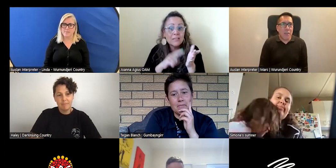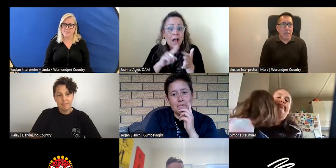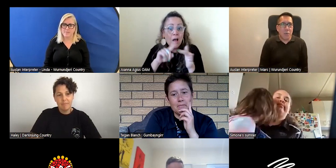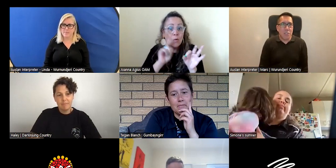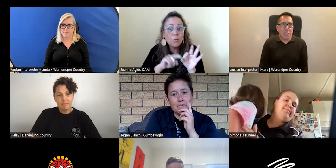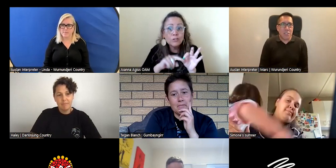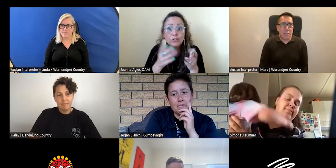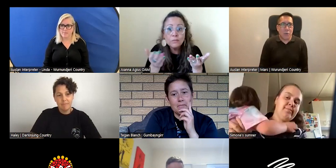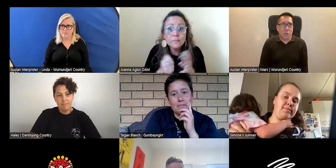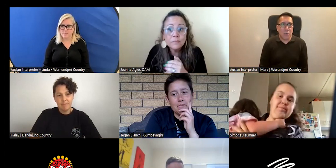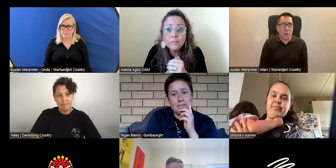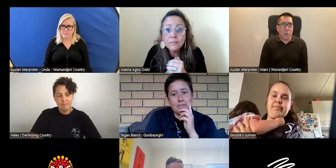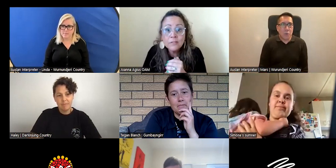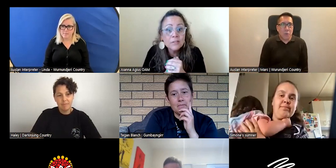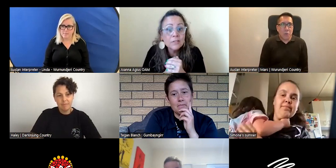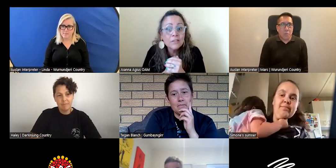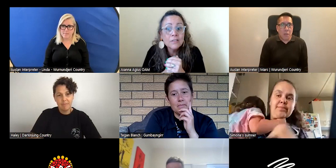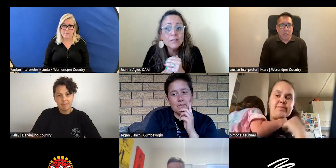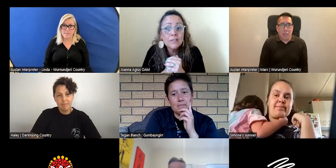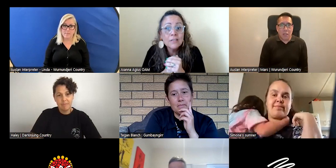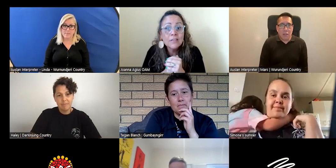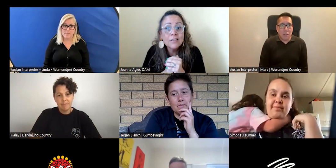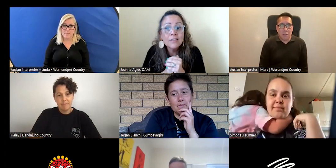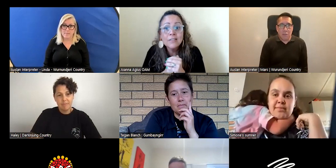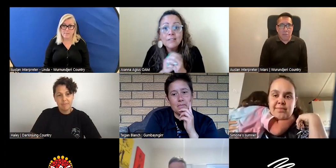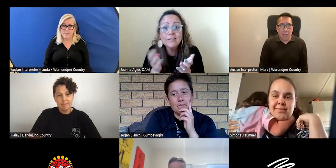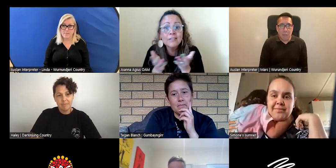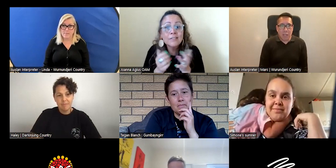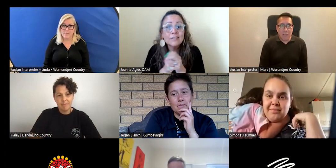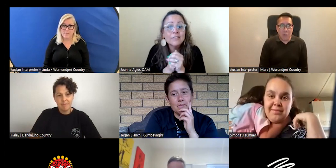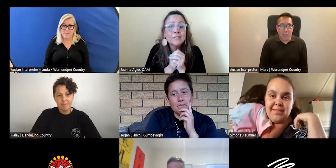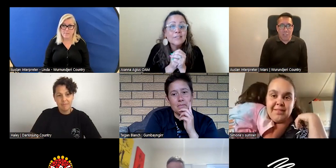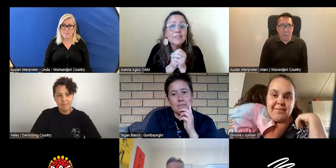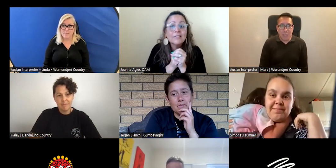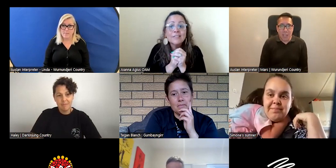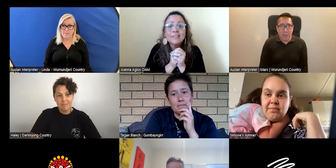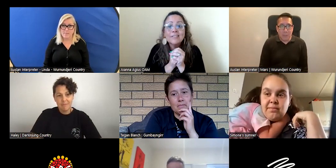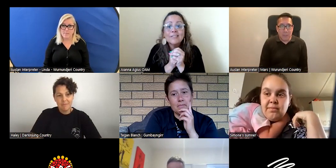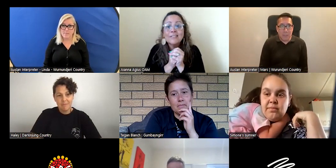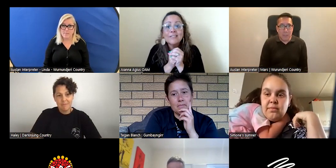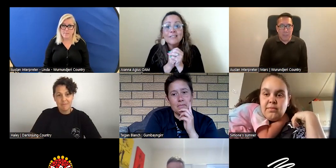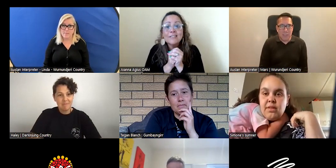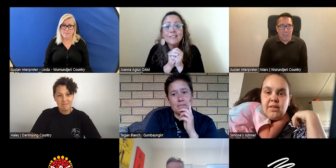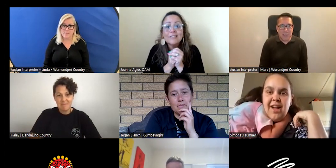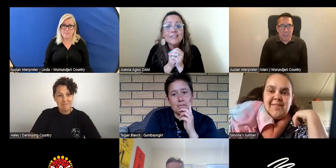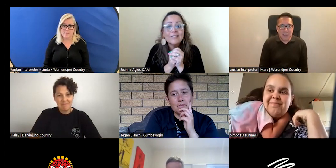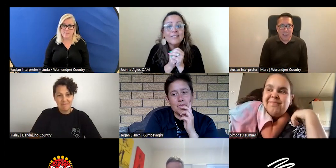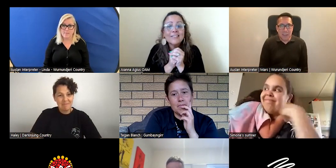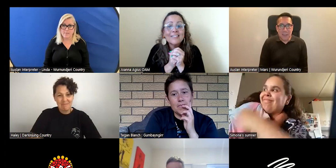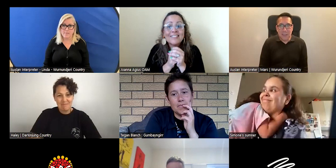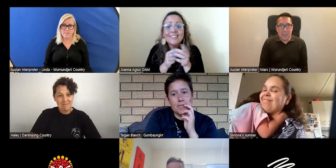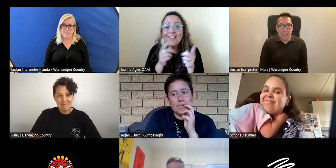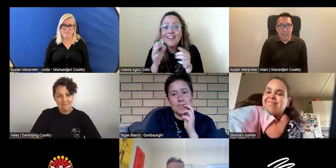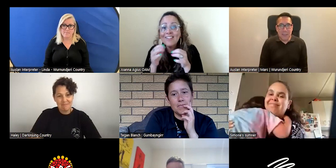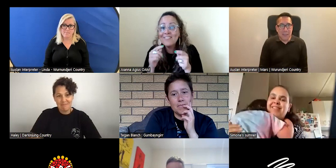if they have any questions at all. Maybe anybody have any questions for Dale?